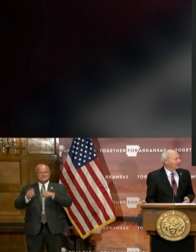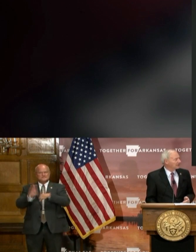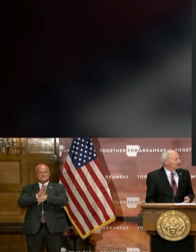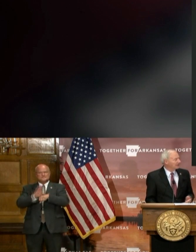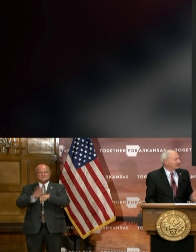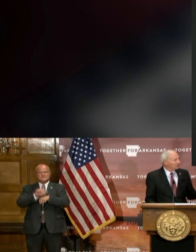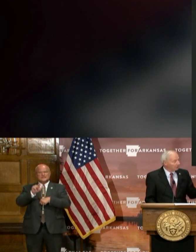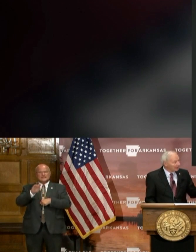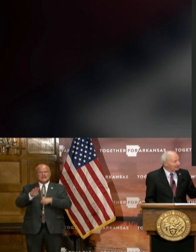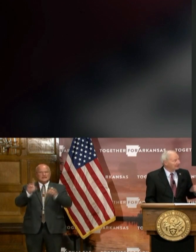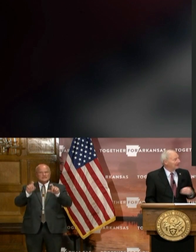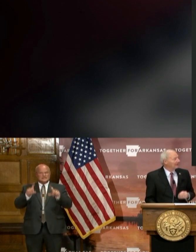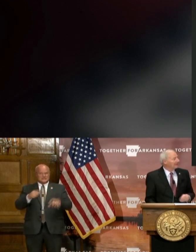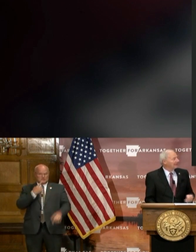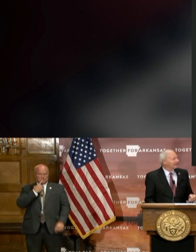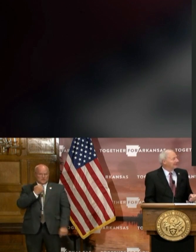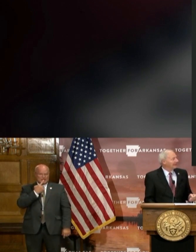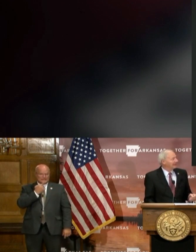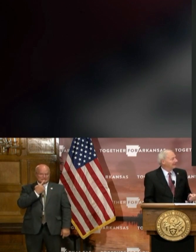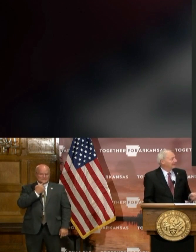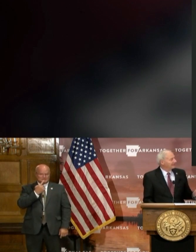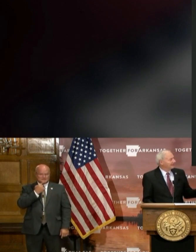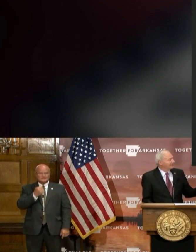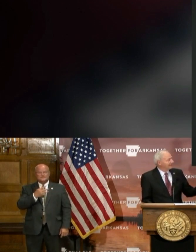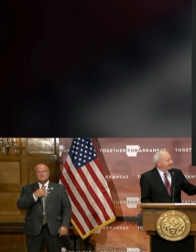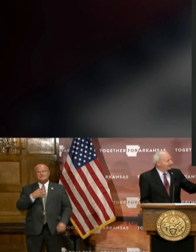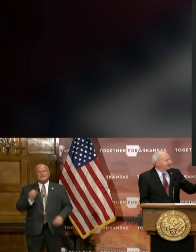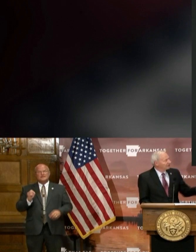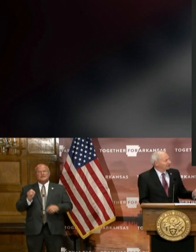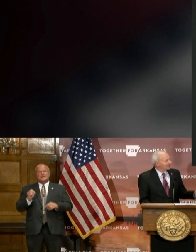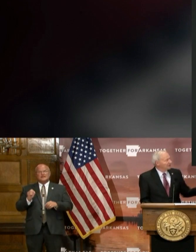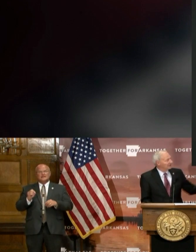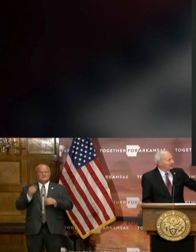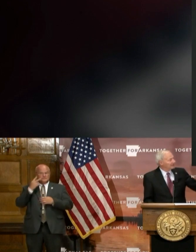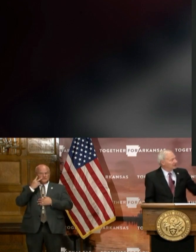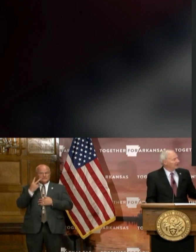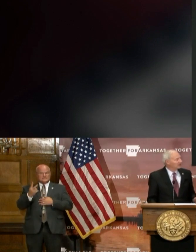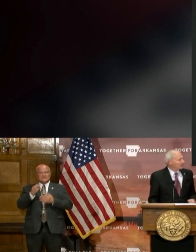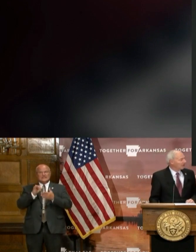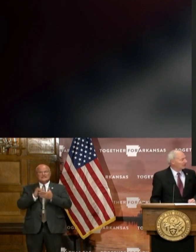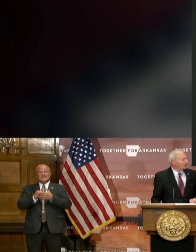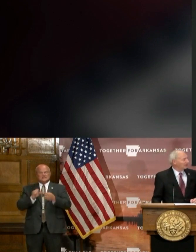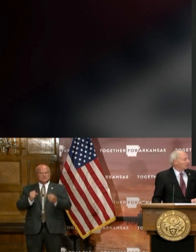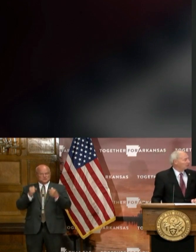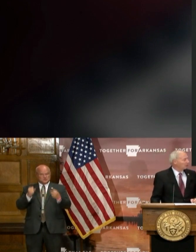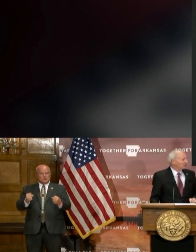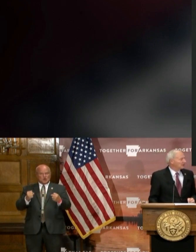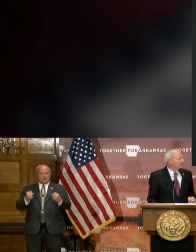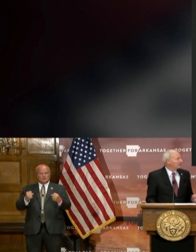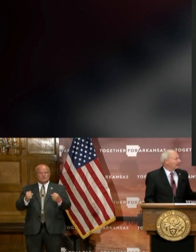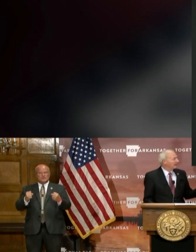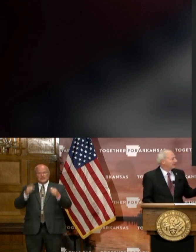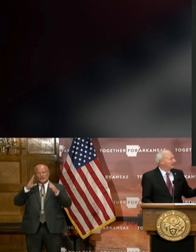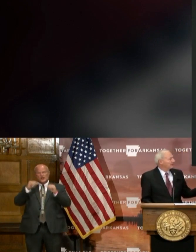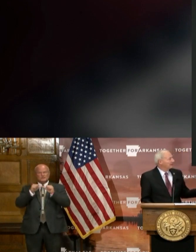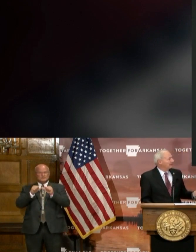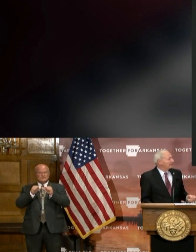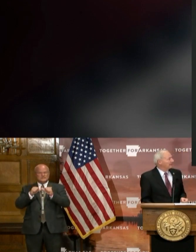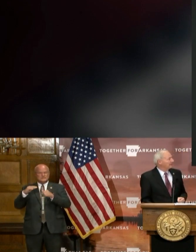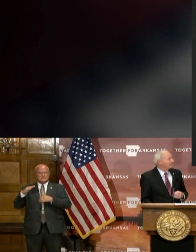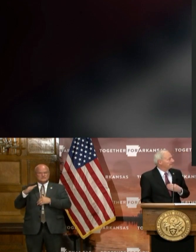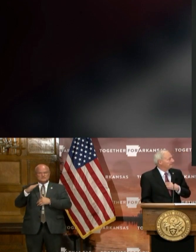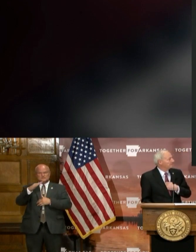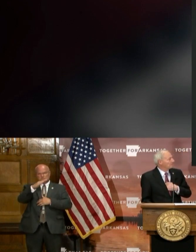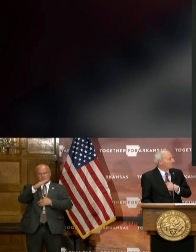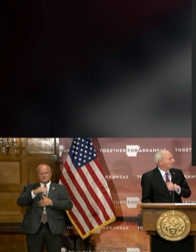commercial lab testing in the red, and you can see that it's getting stronger, and hope we'll continue that.